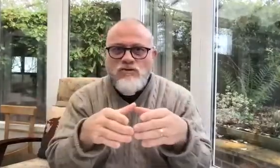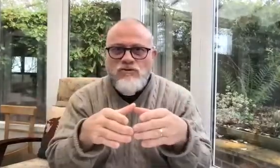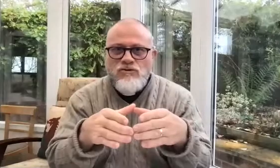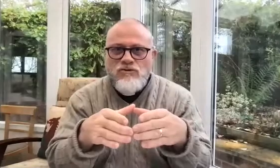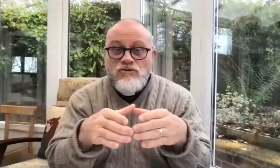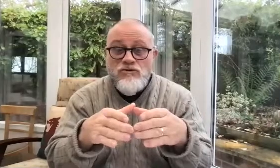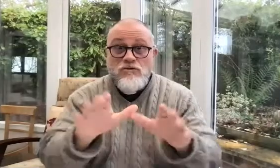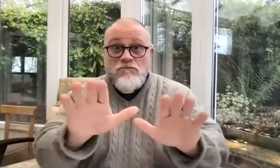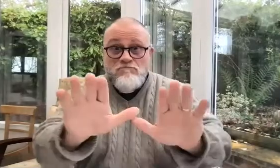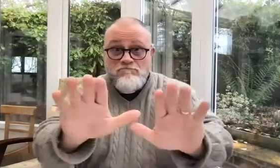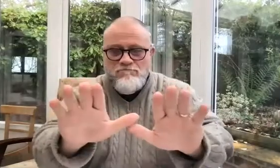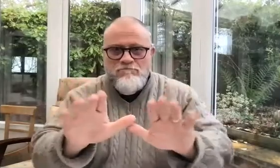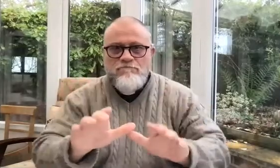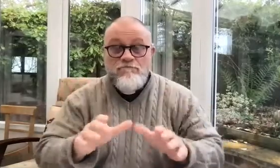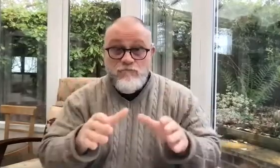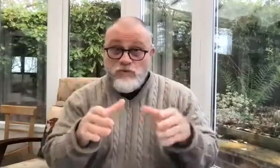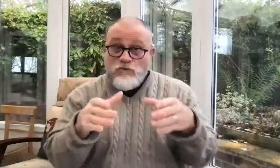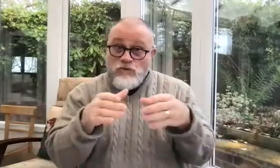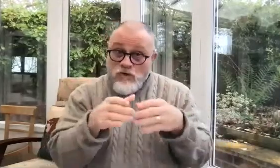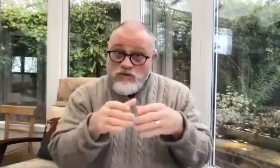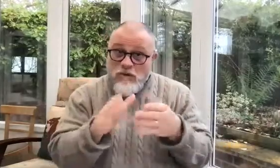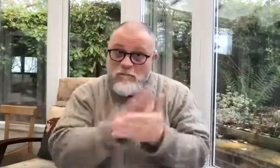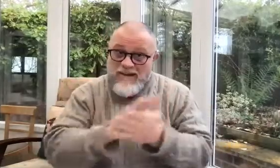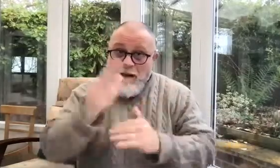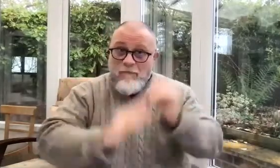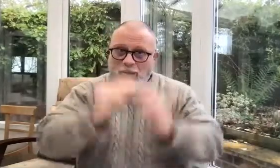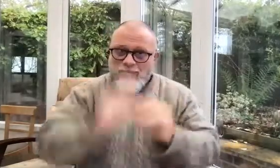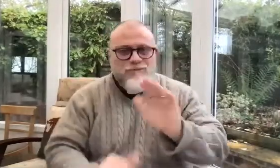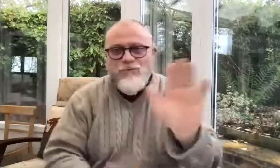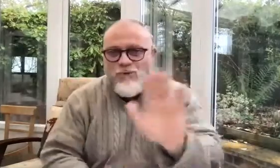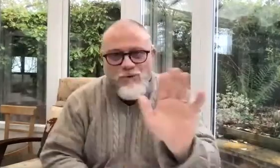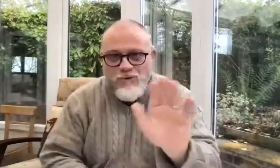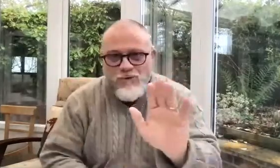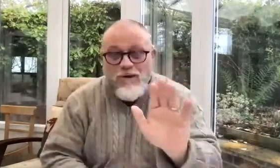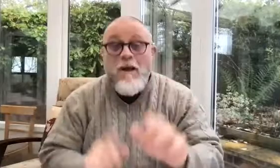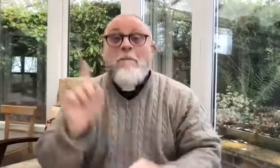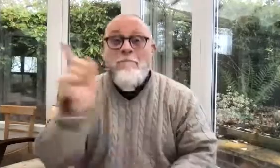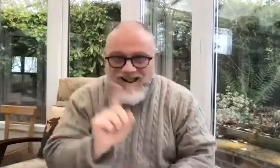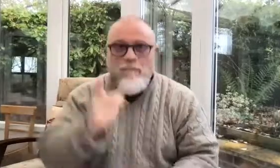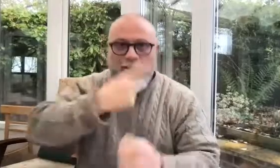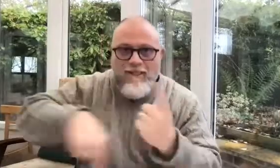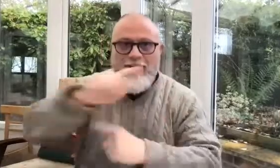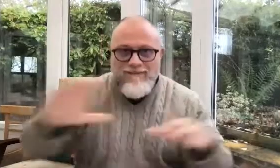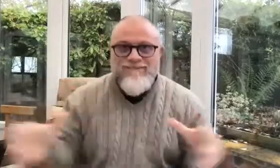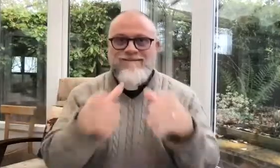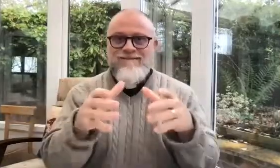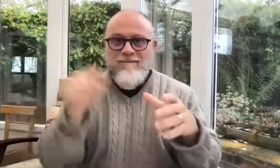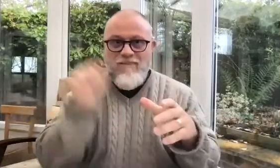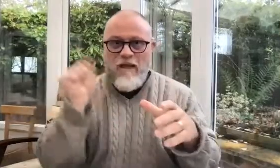what does church actually mean? So church is the building? No, it's the people